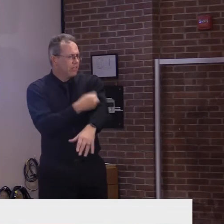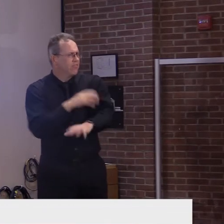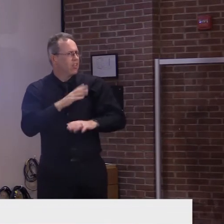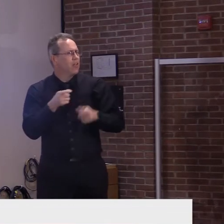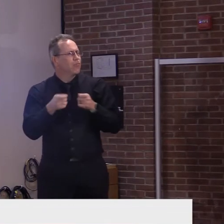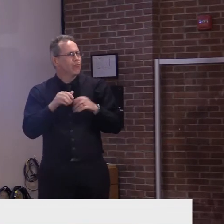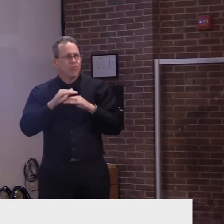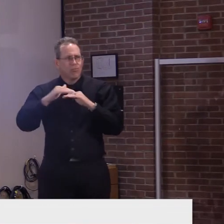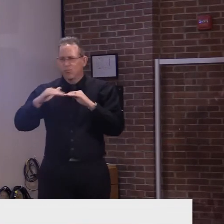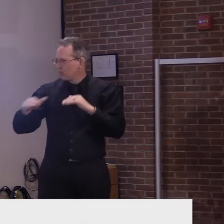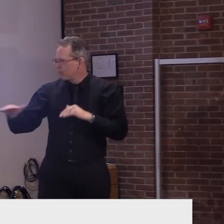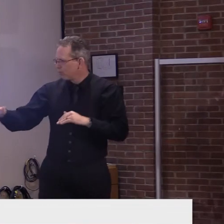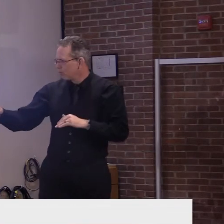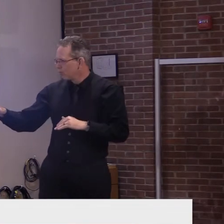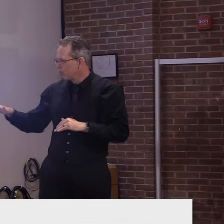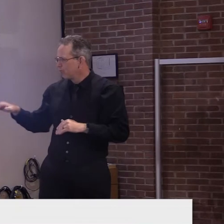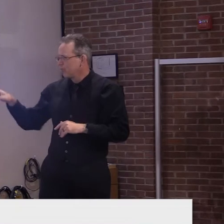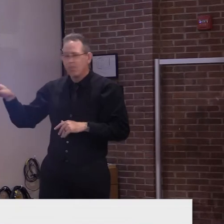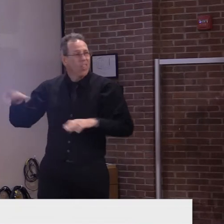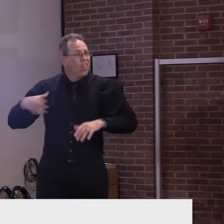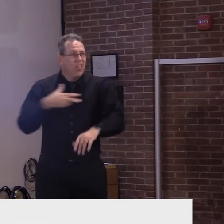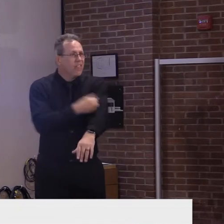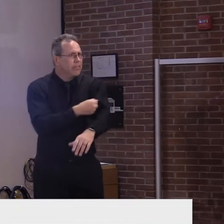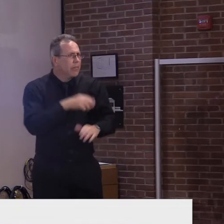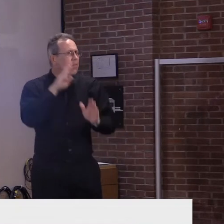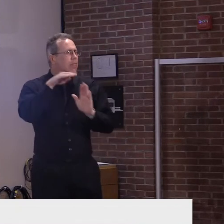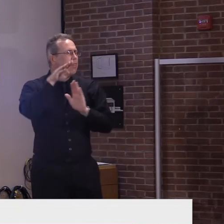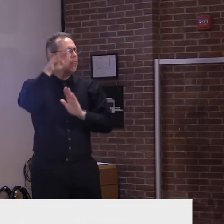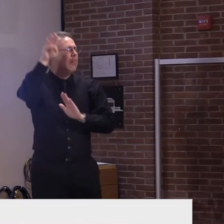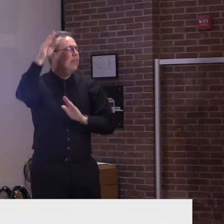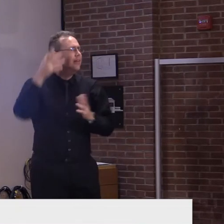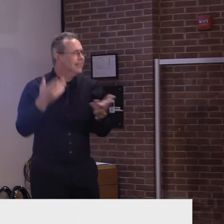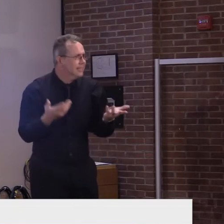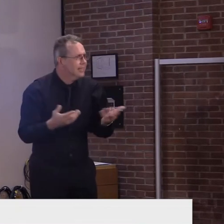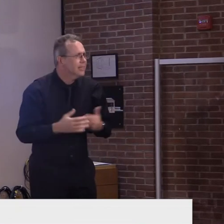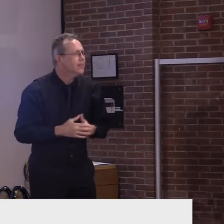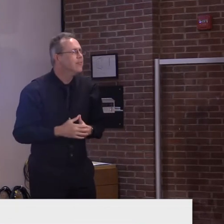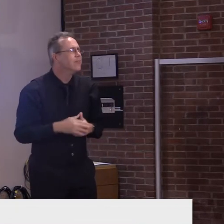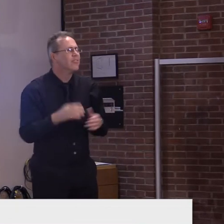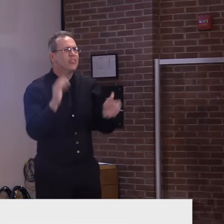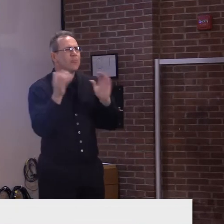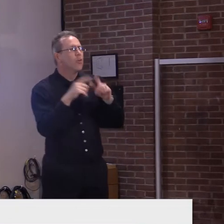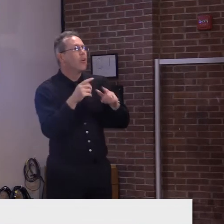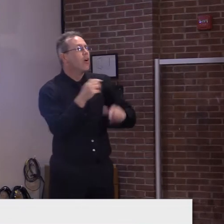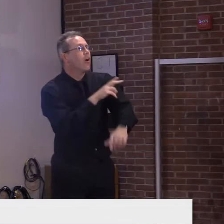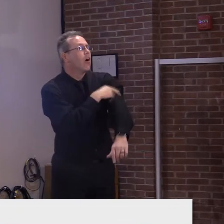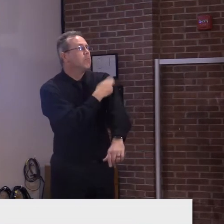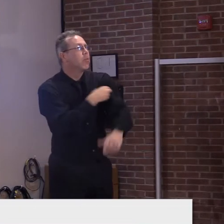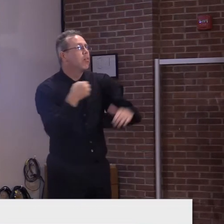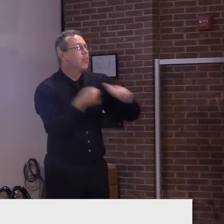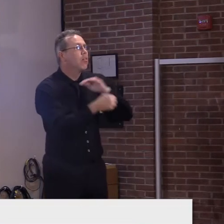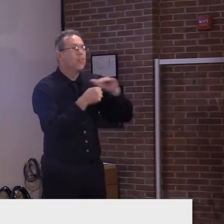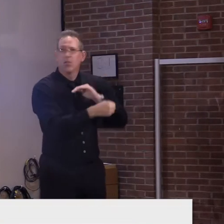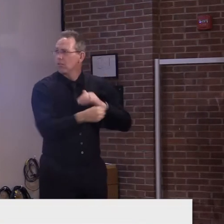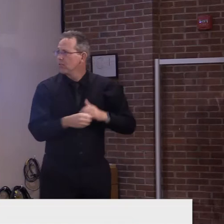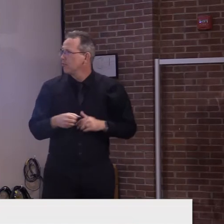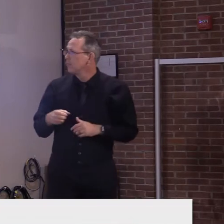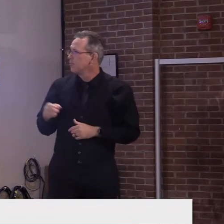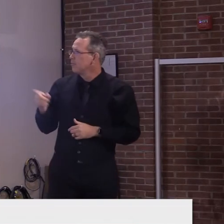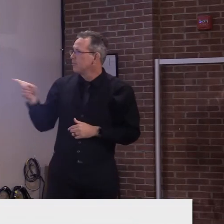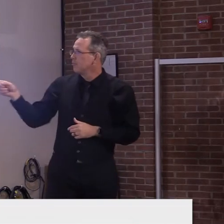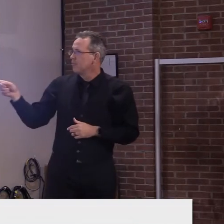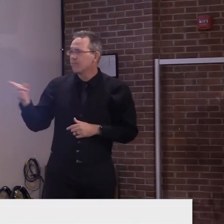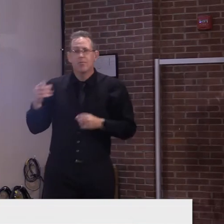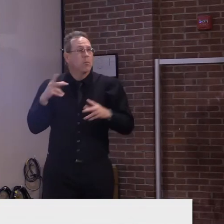for the first time, have a similar analysis for hospitalizations. So these are new hospital admissions. This is looking at the